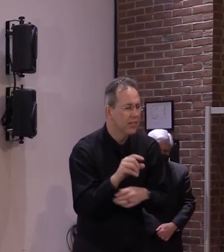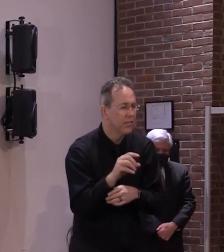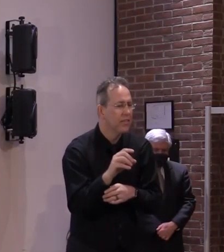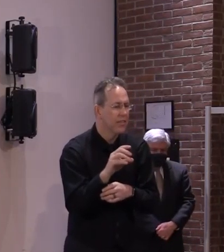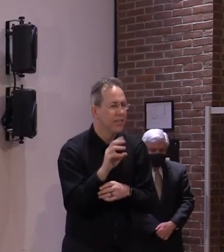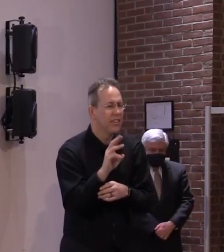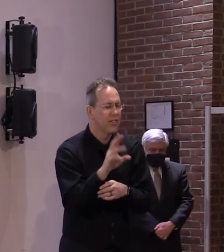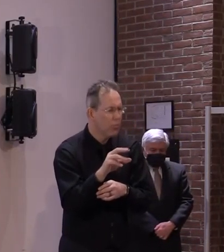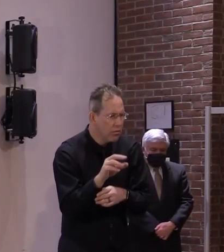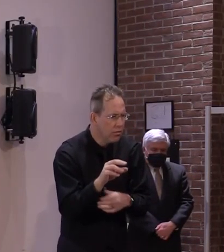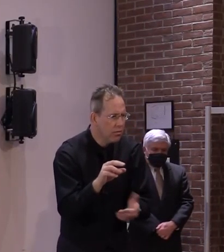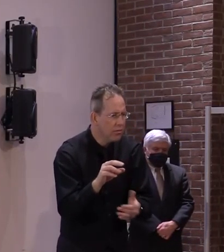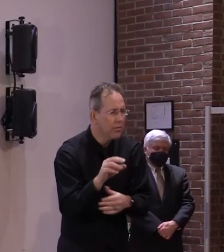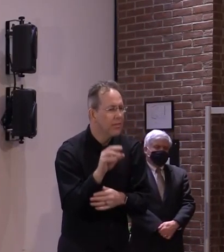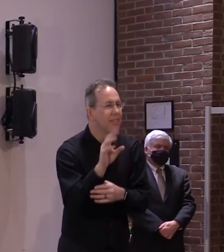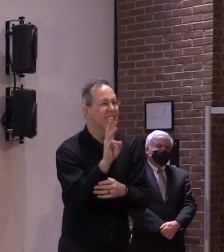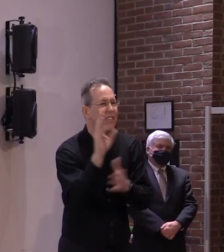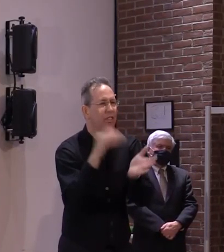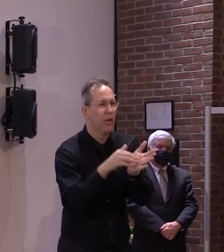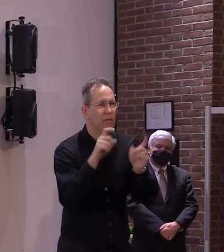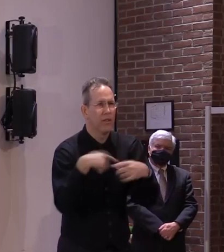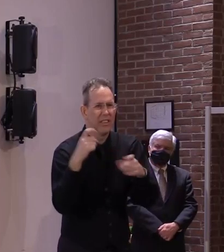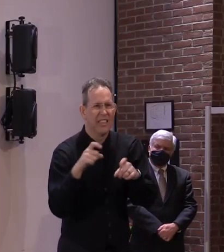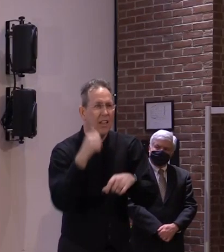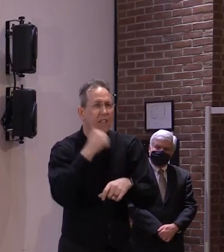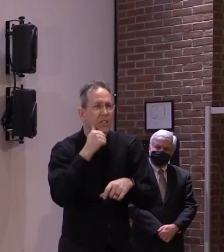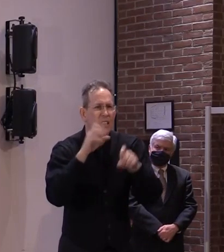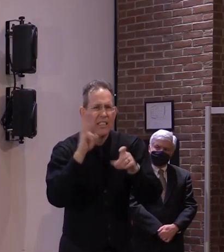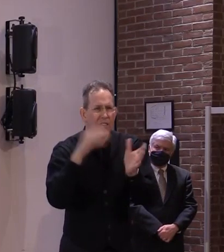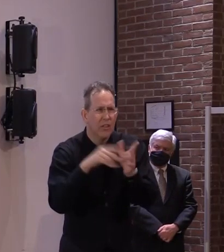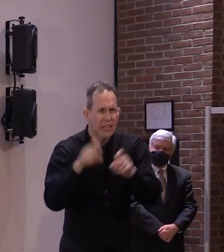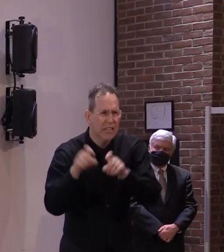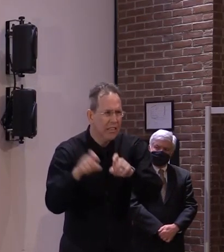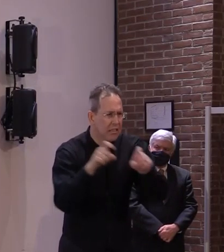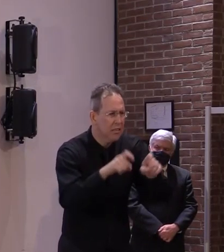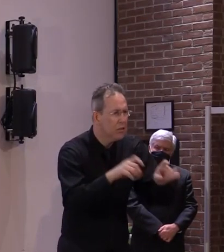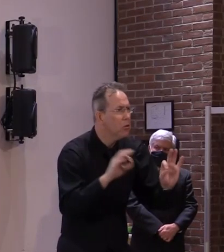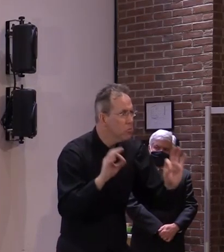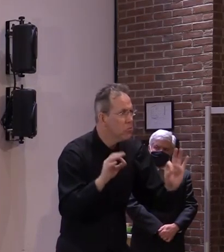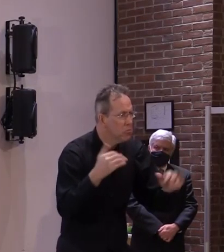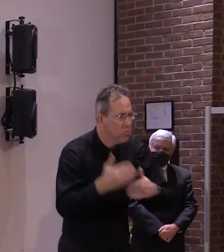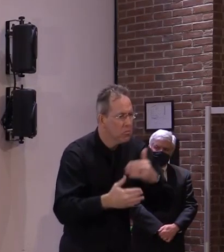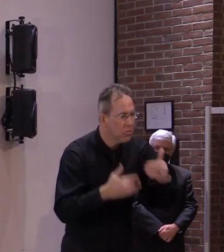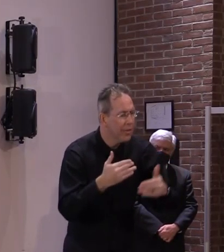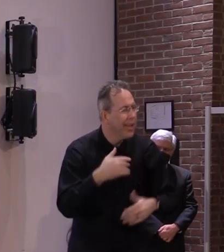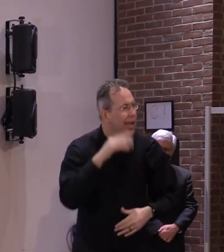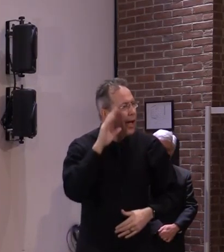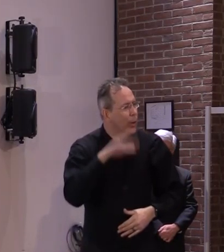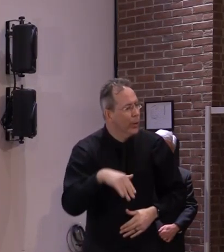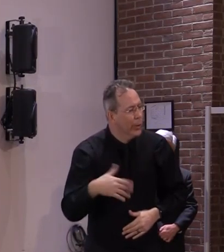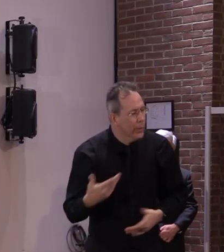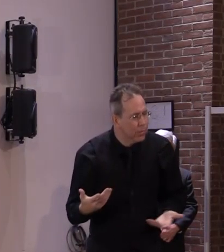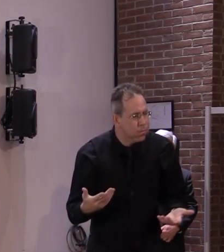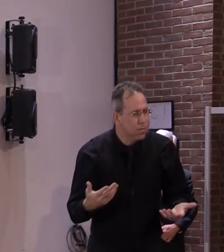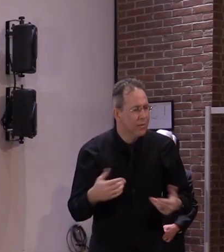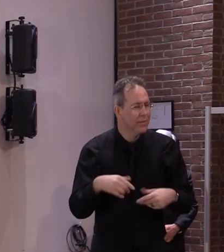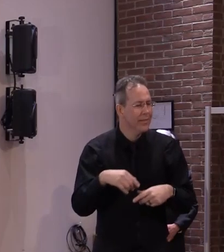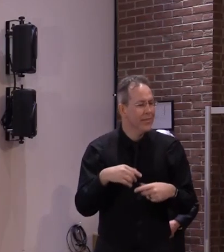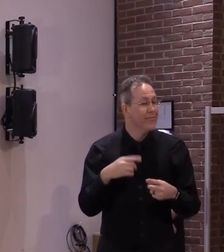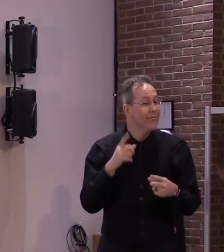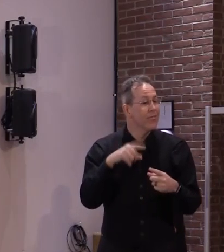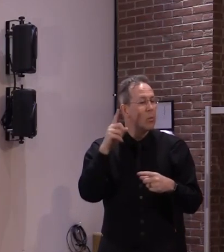just saw, Franklin still looks to be on the rise in a unique way. But admittedly, it may be too soon to expect